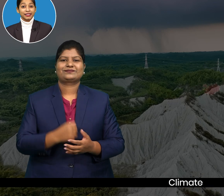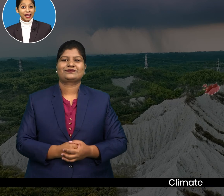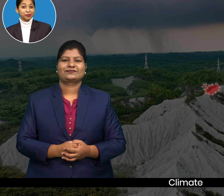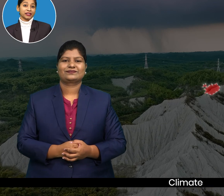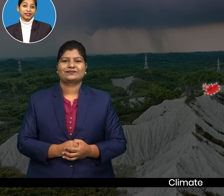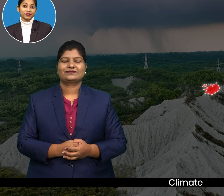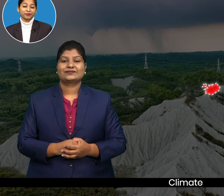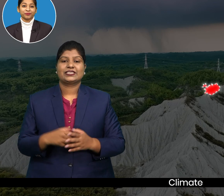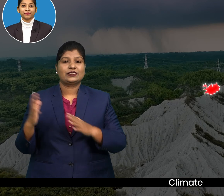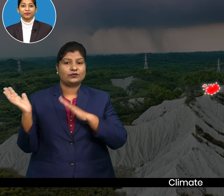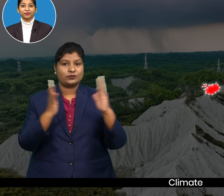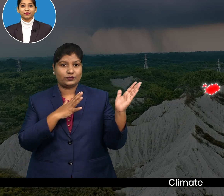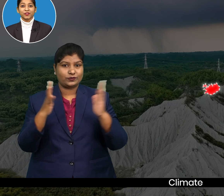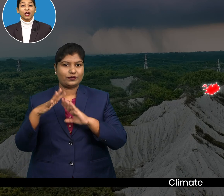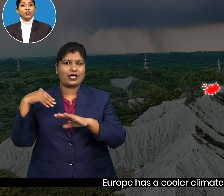Climate.